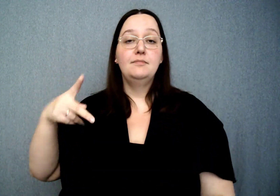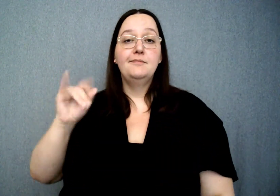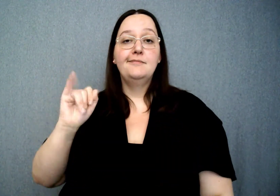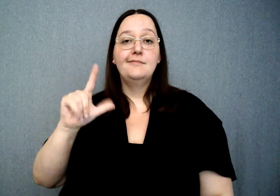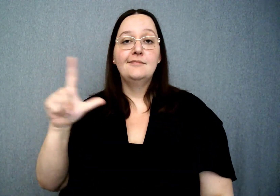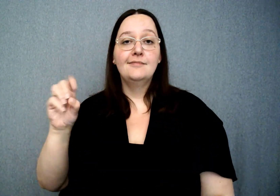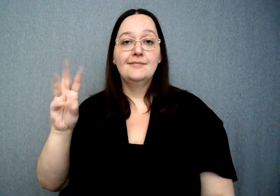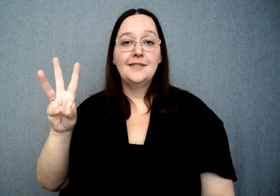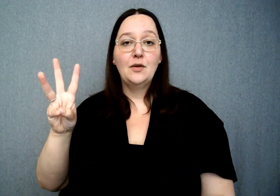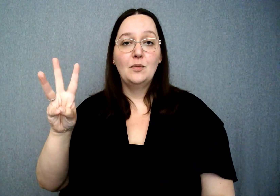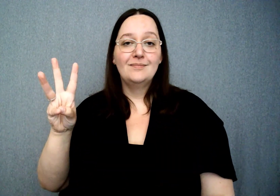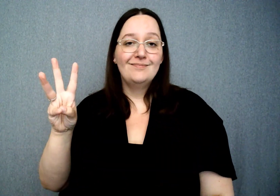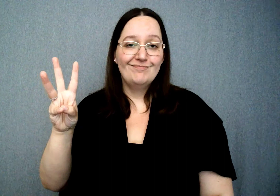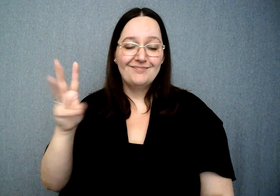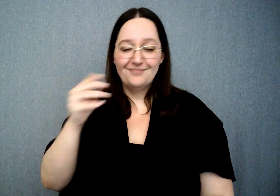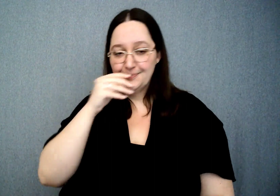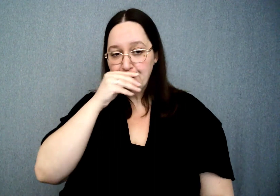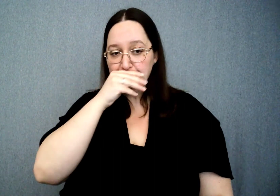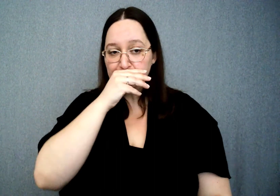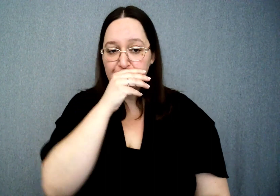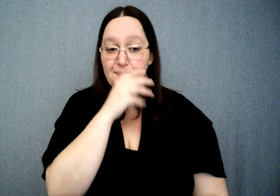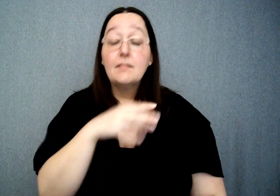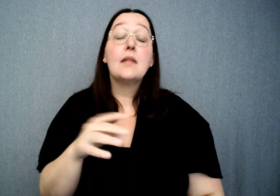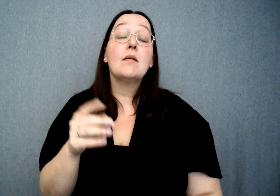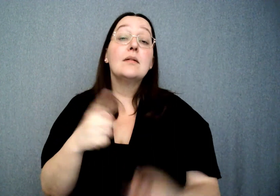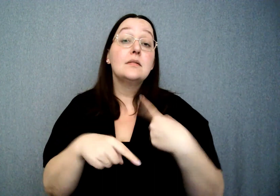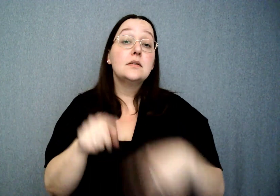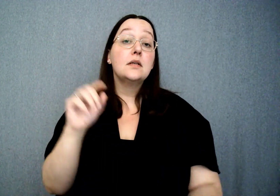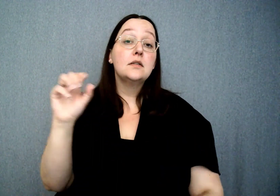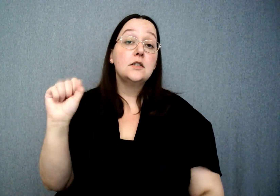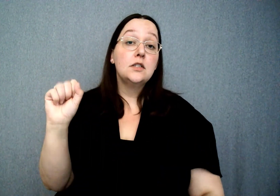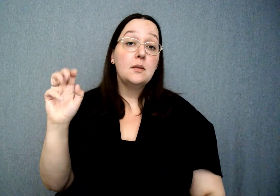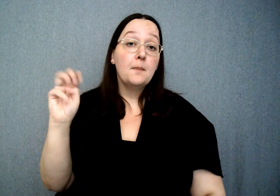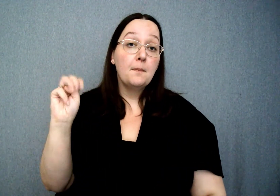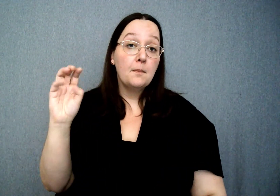with something soft or squishy. If you put it next to your head, that would be pillow.